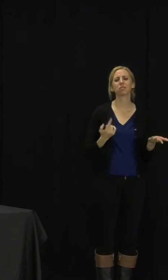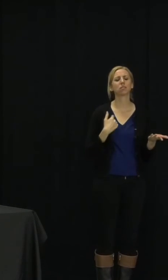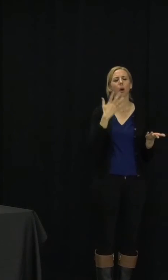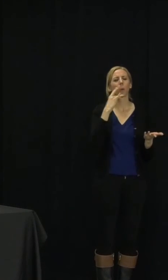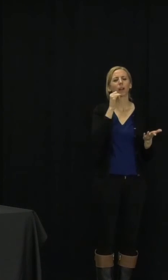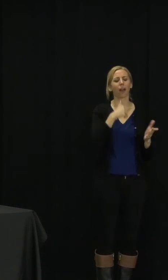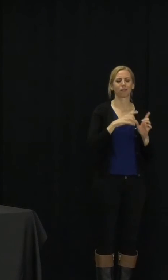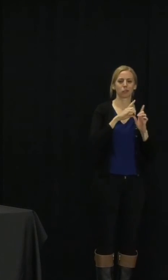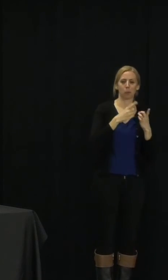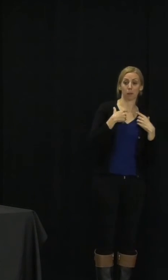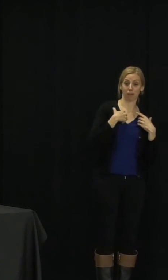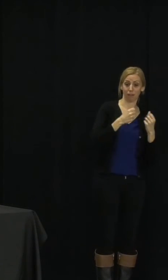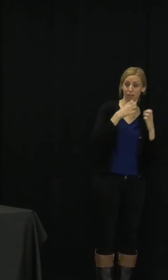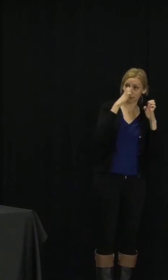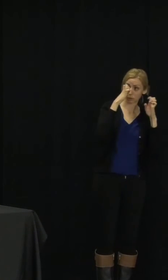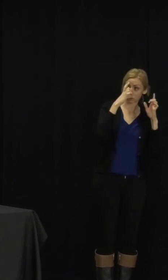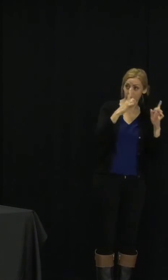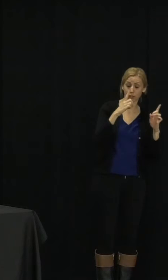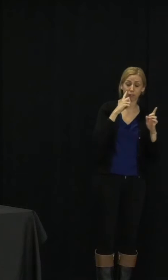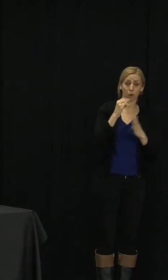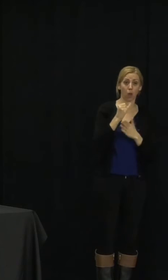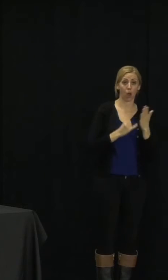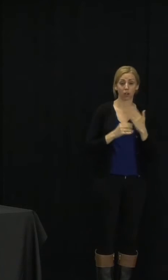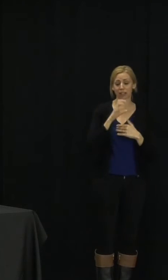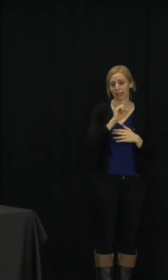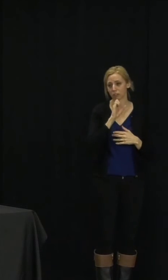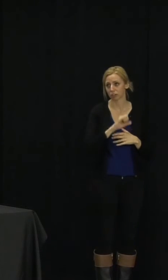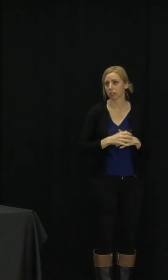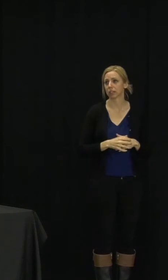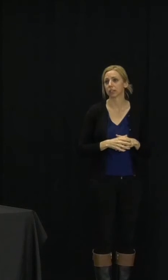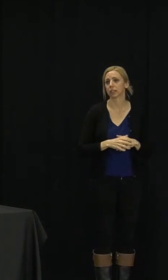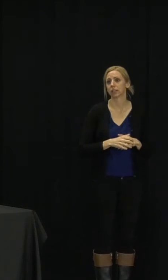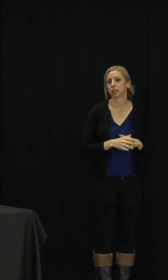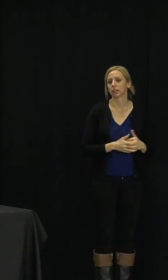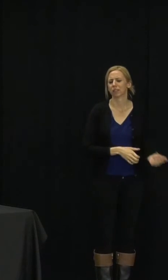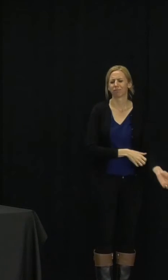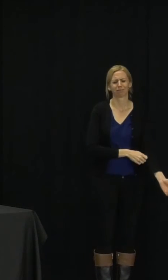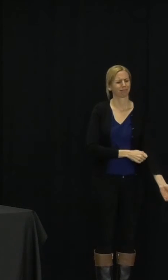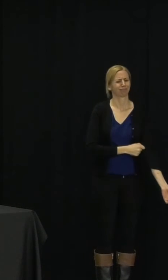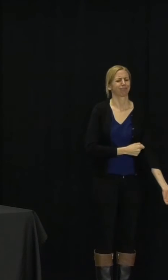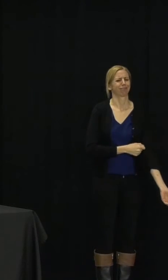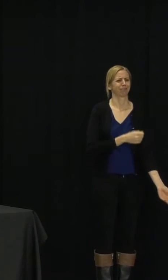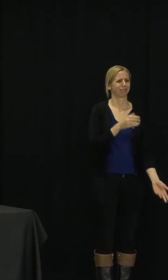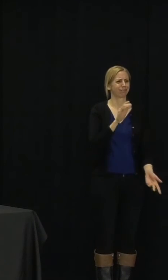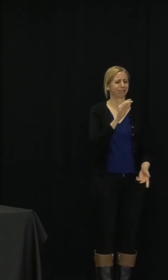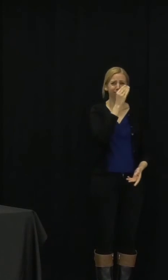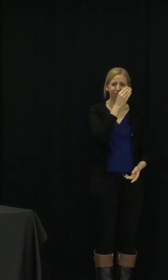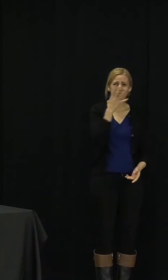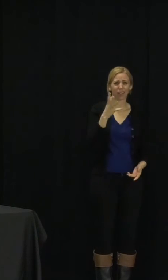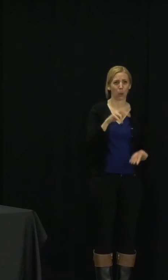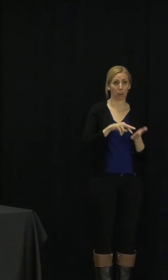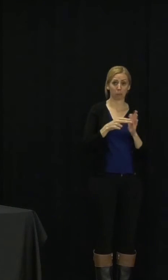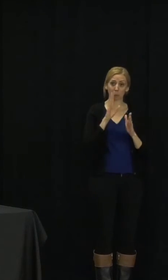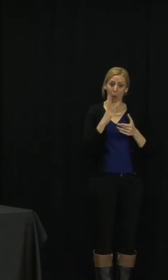woman. I did have that phase where I was a person with a disability or a woman with a disability, putting disability